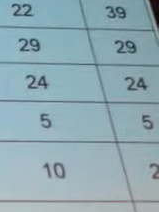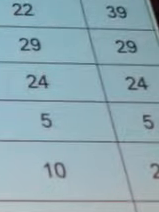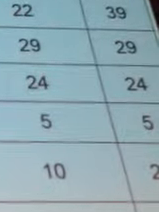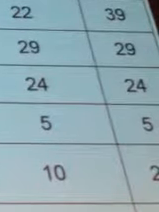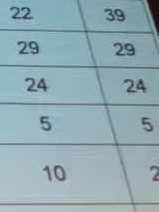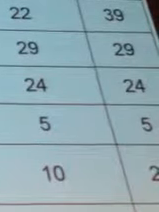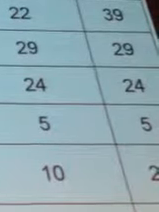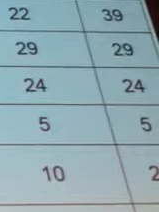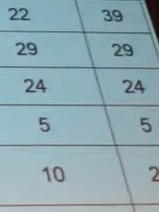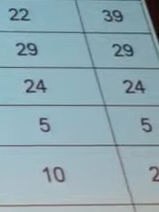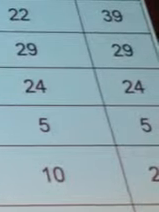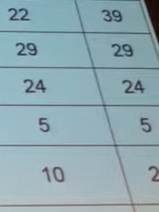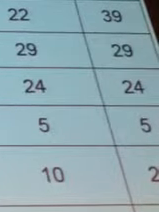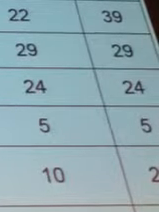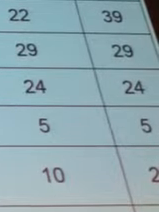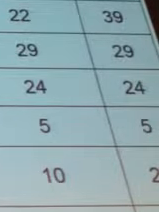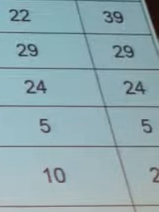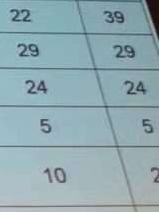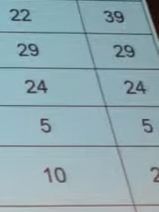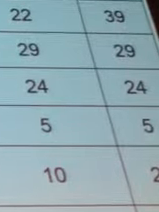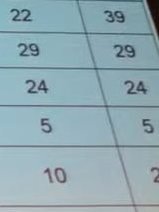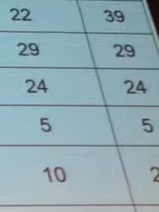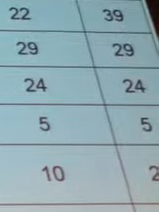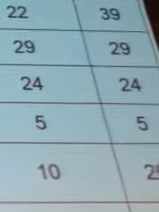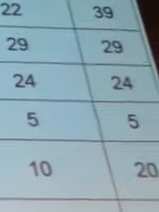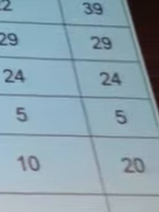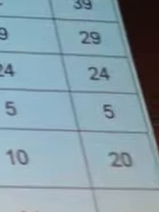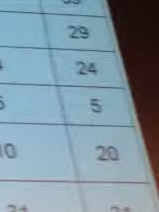that mechanism, but we will capture the numbers that I've shown there.